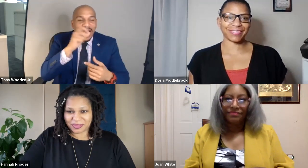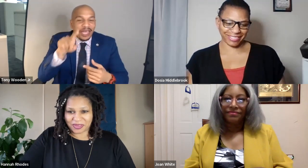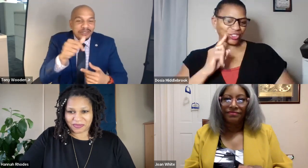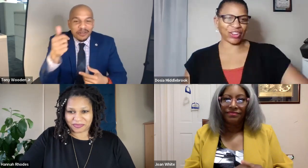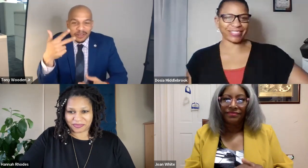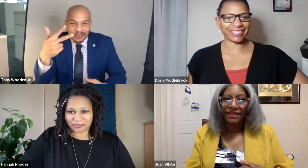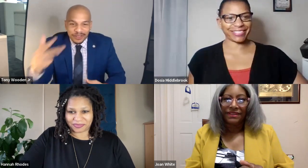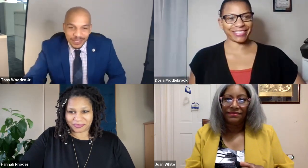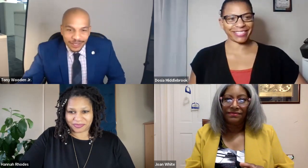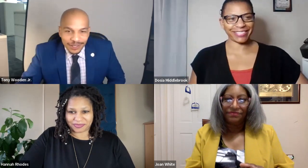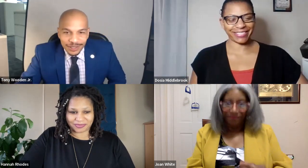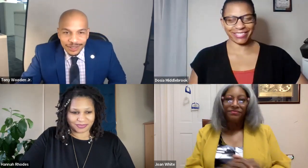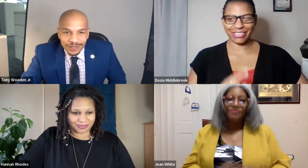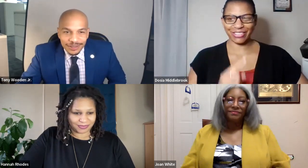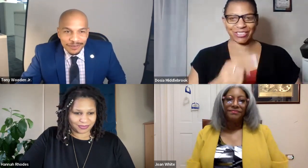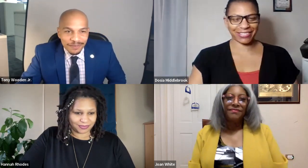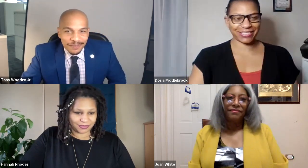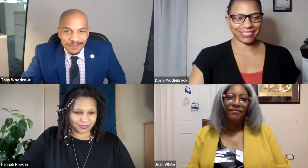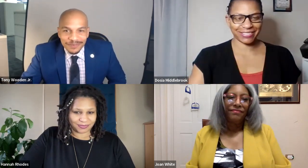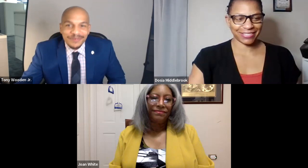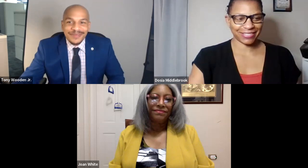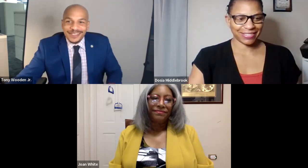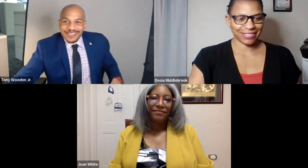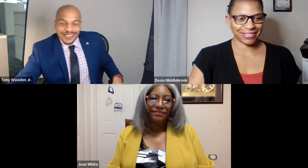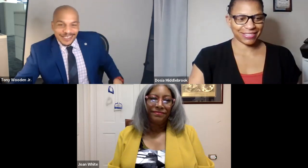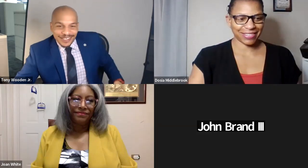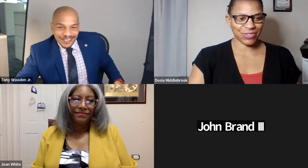going to have the ants go off, and we're going to have J3 come up.